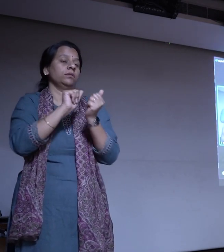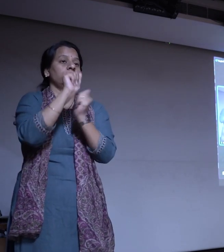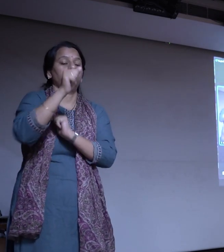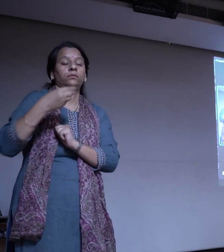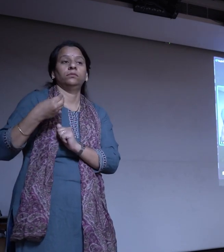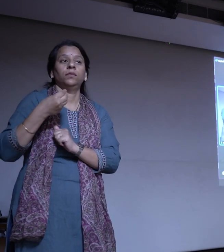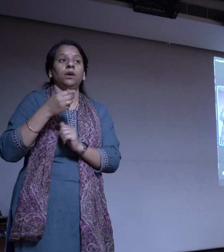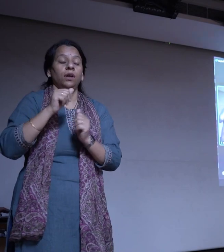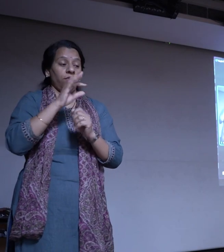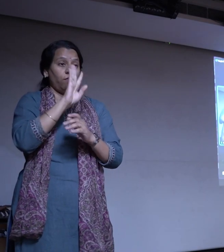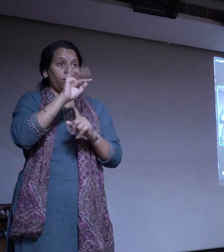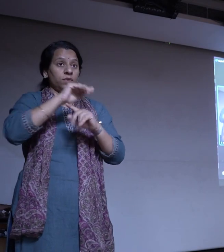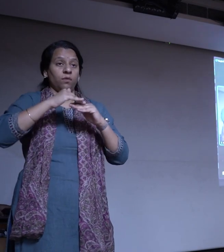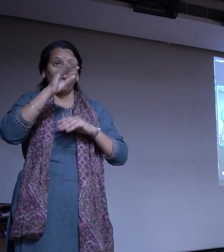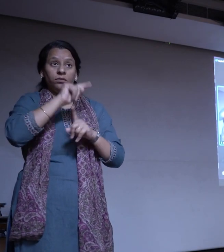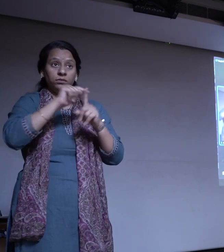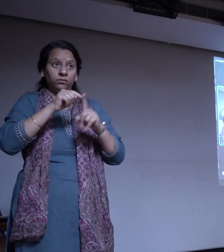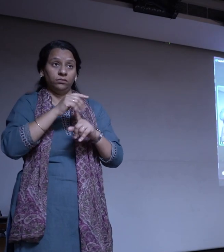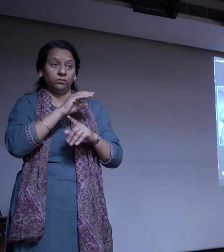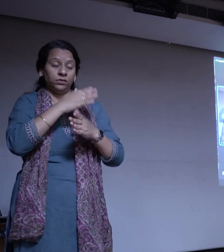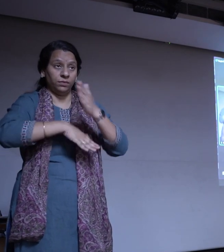certificate all that stuff